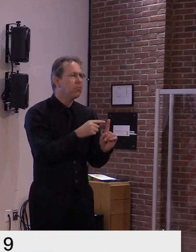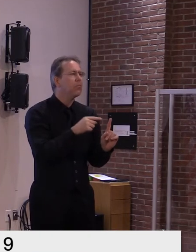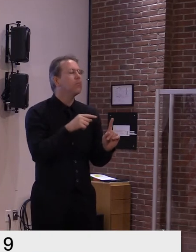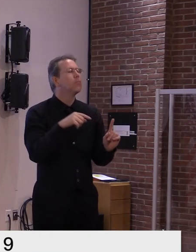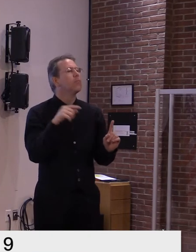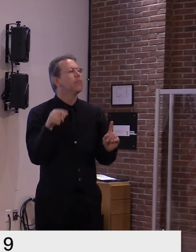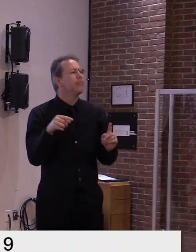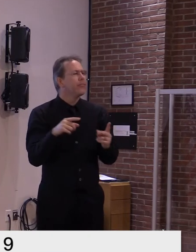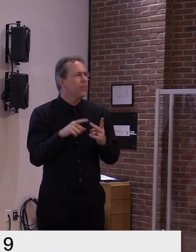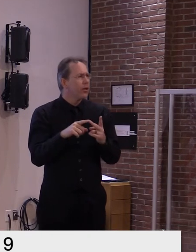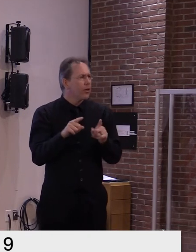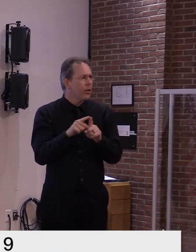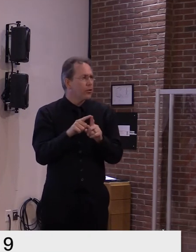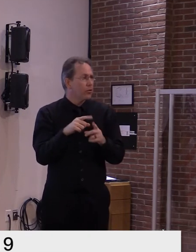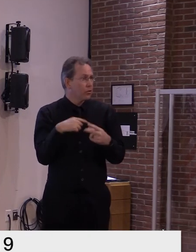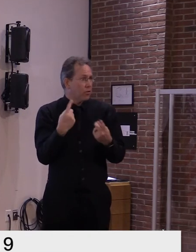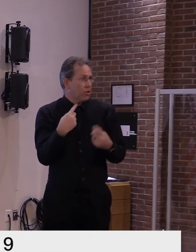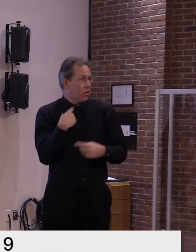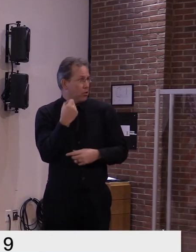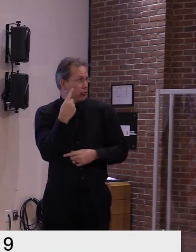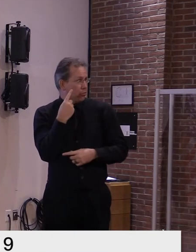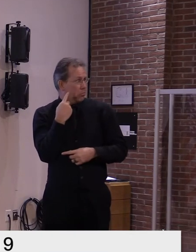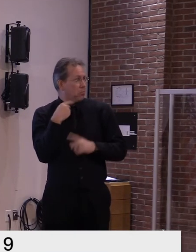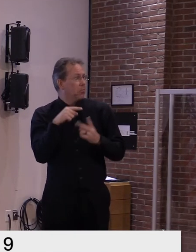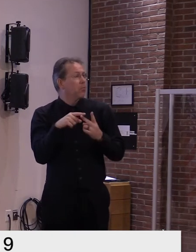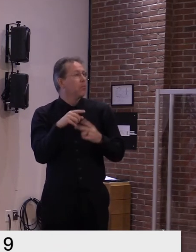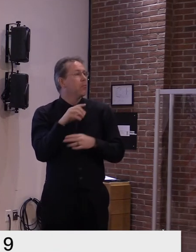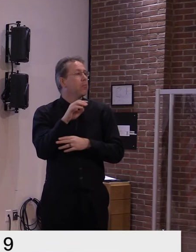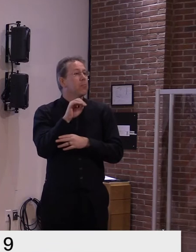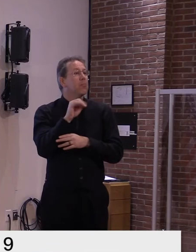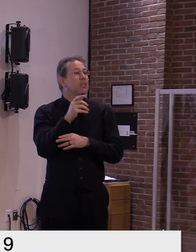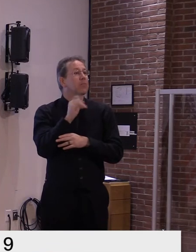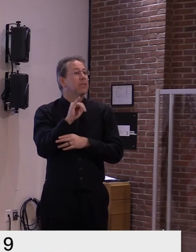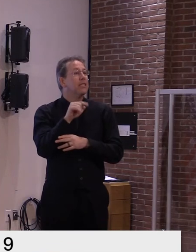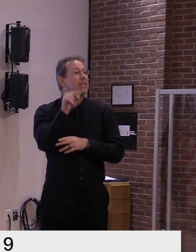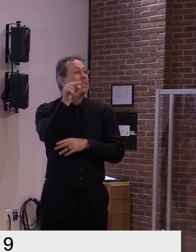through the last testing period, Mississippi.